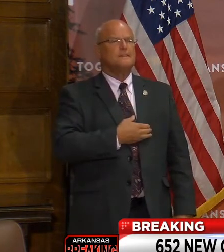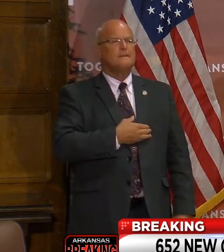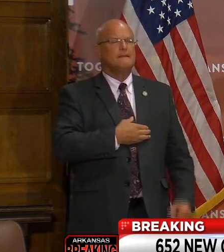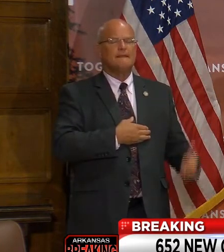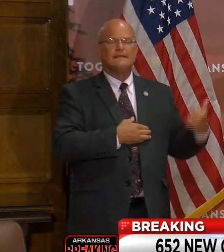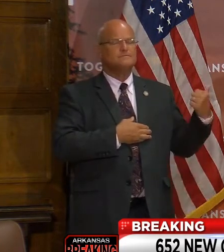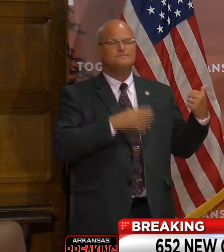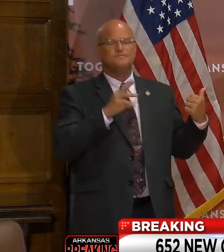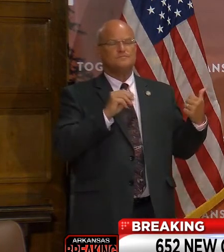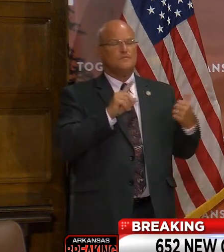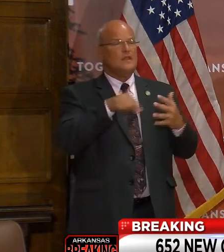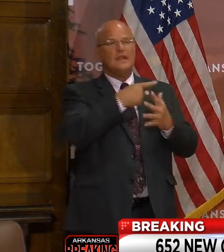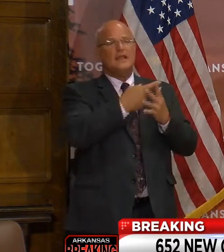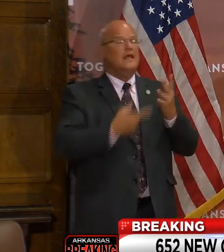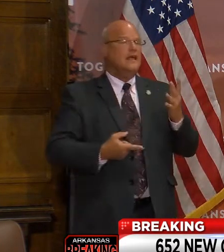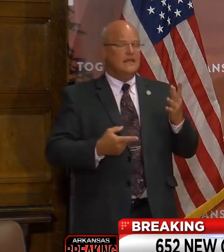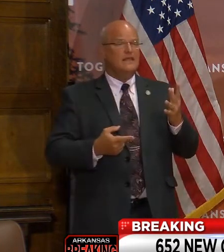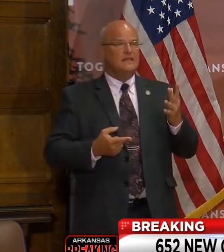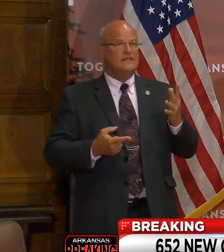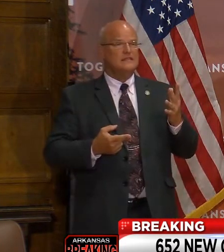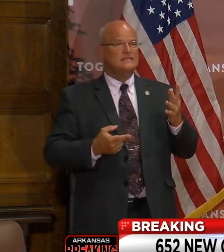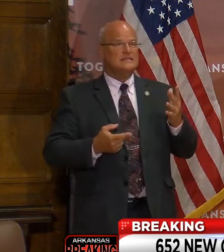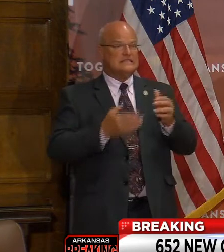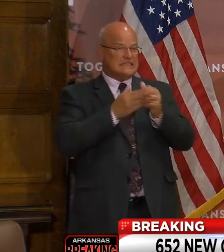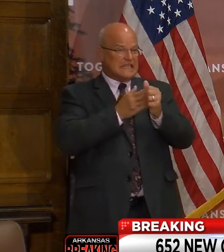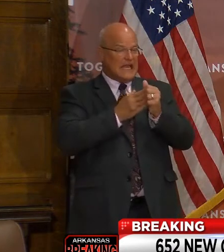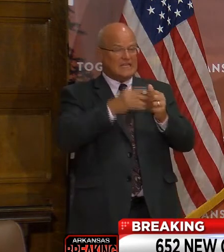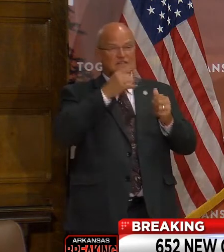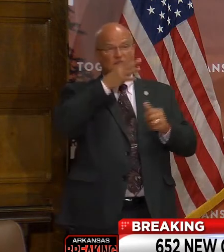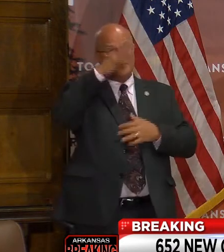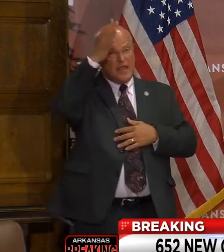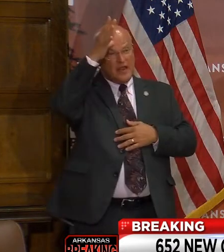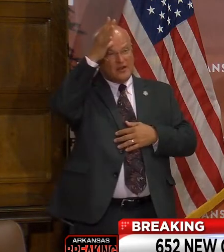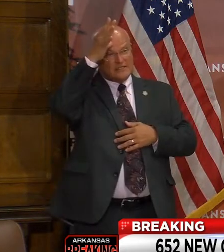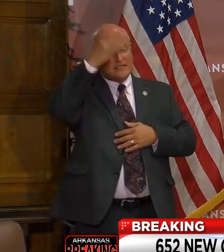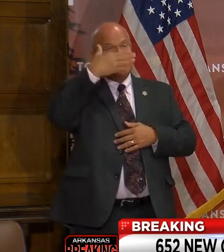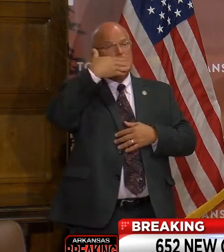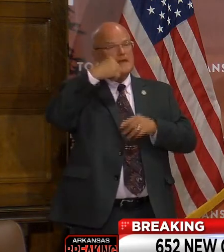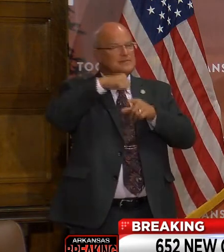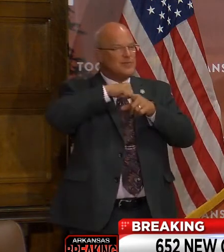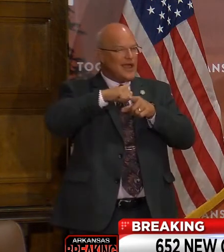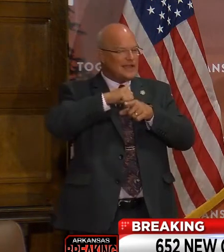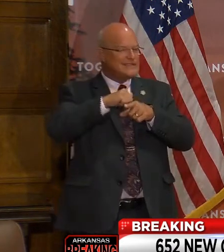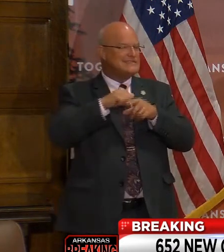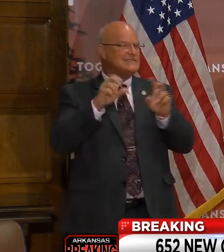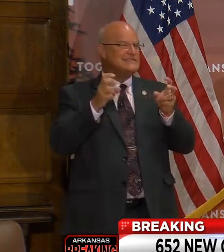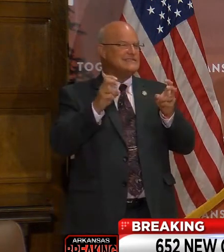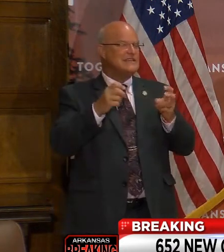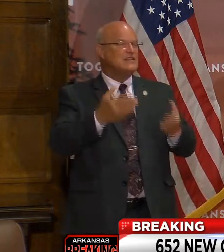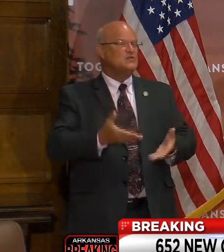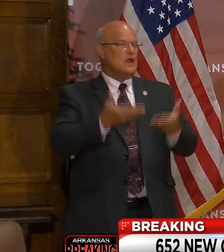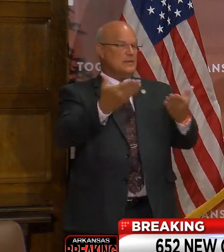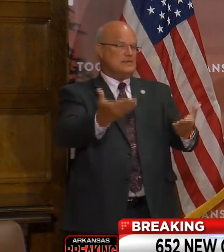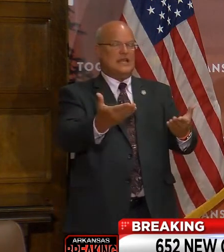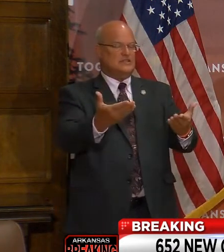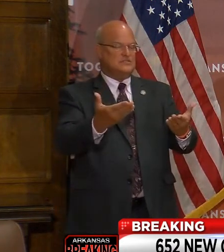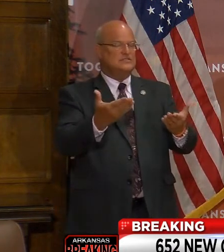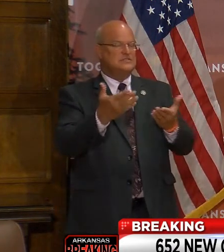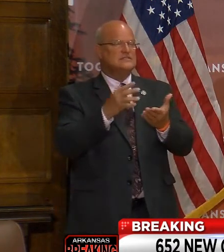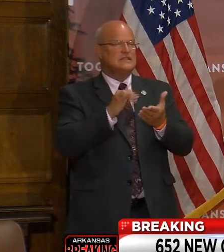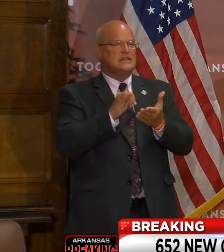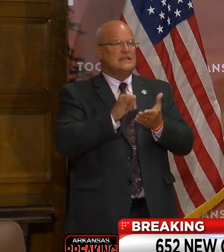No, this is this is guidance for parents. It's best practices. It's recommendations